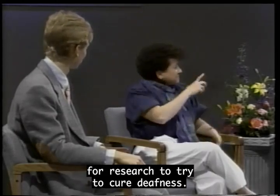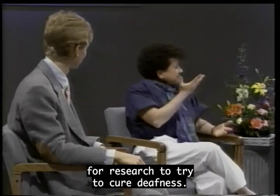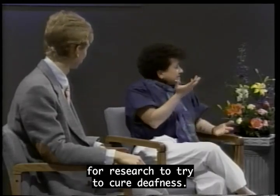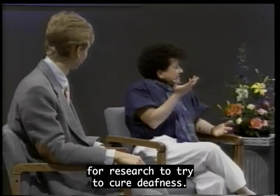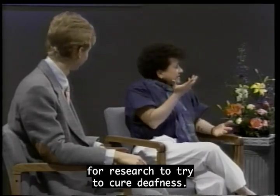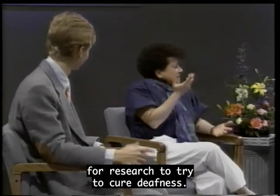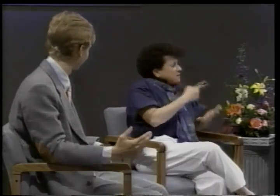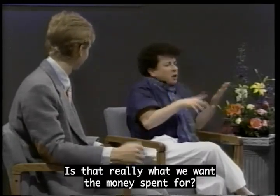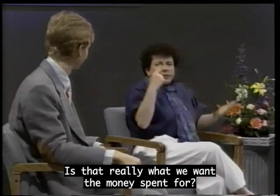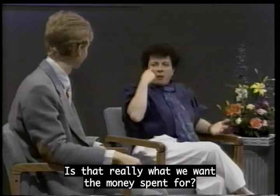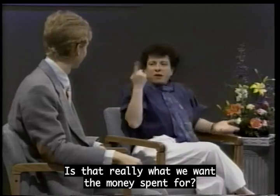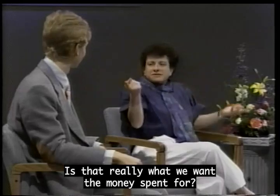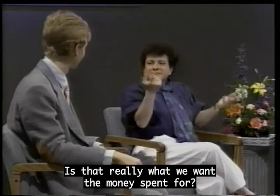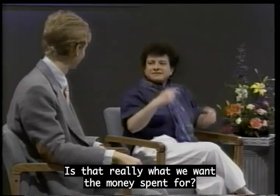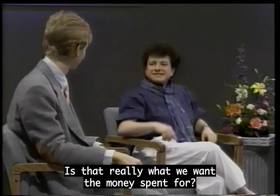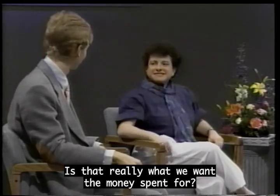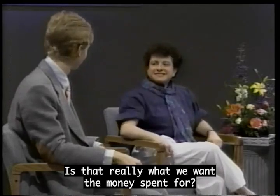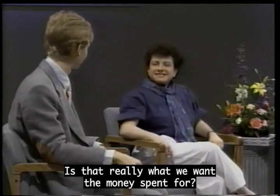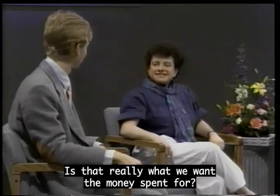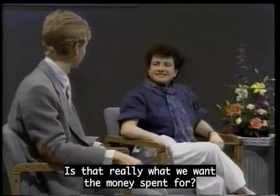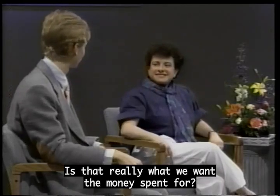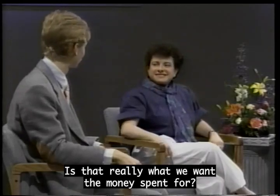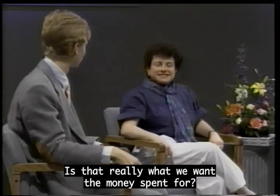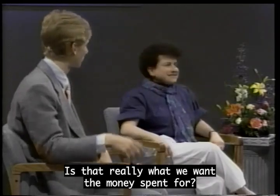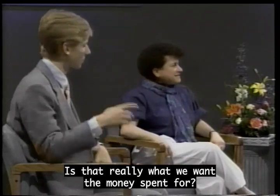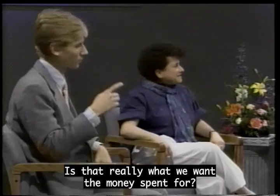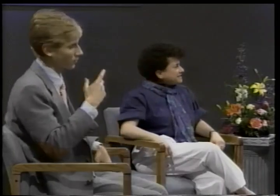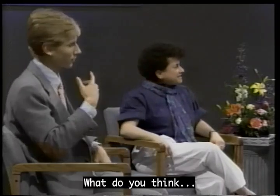really what we want the money spent for? What do you think?